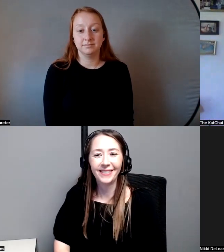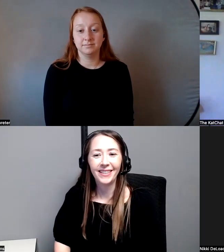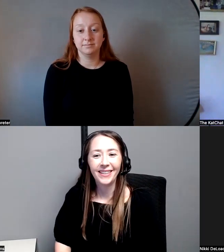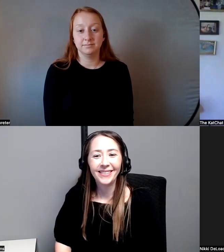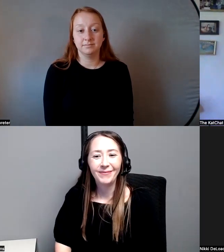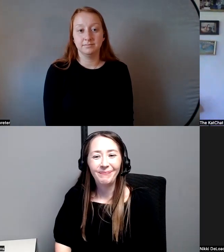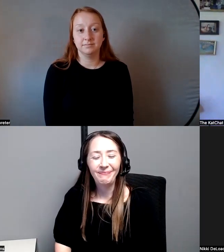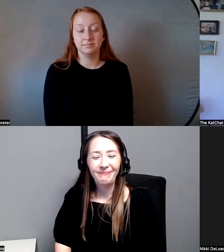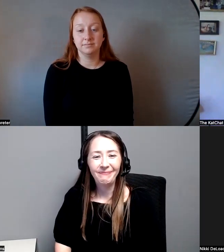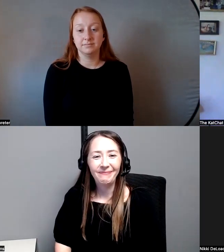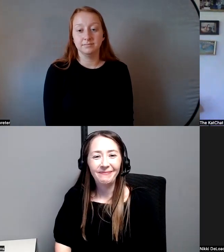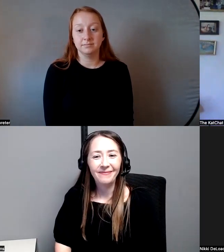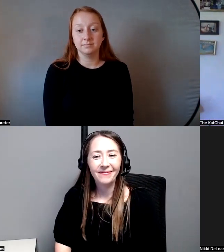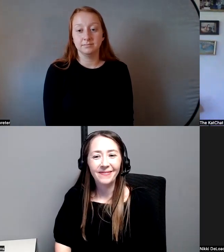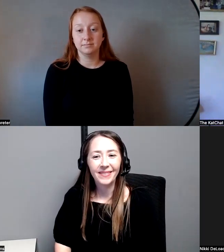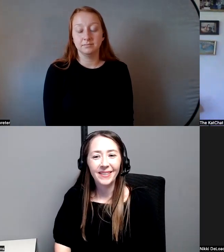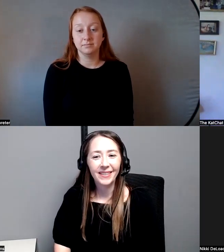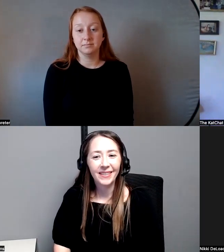But